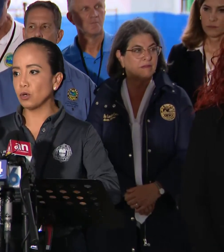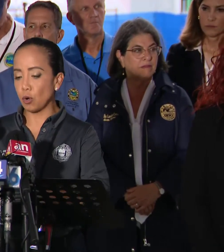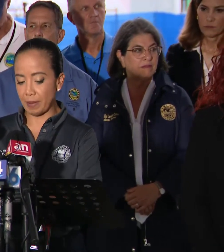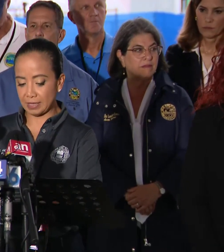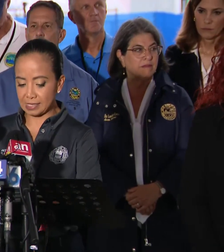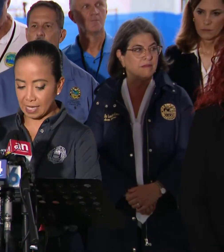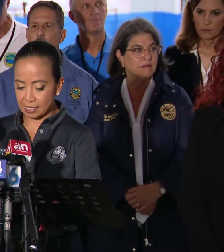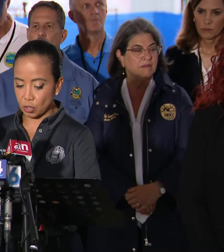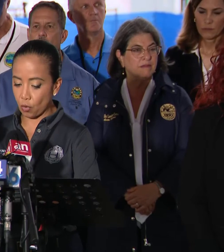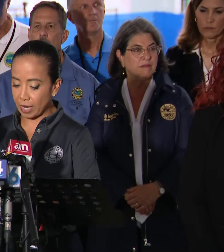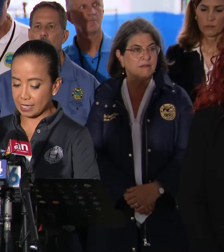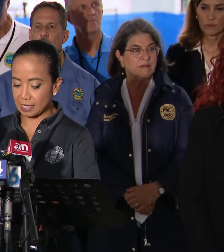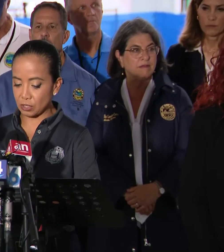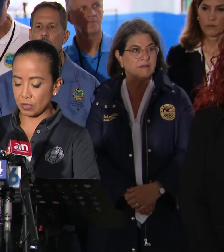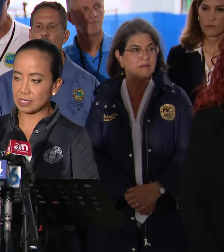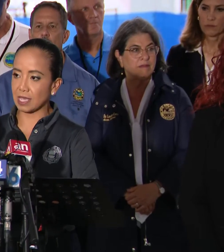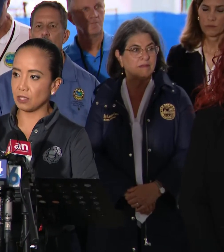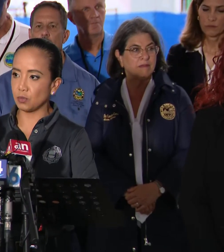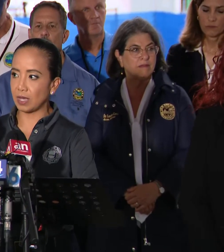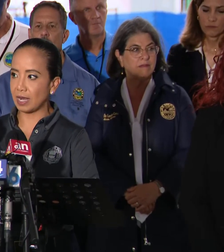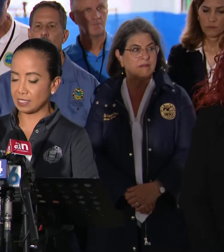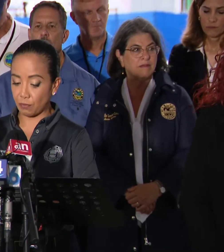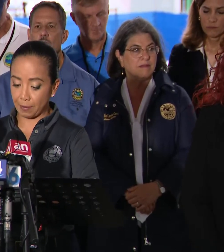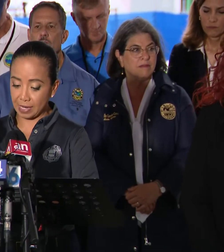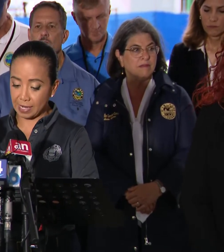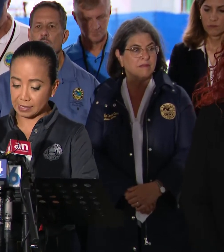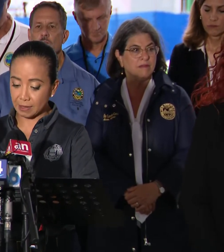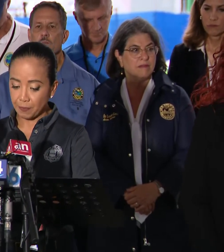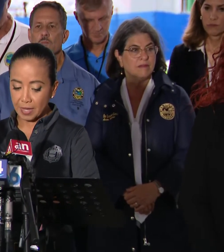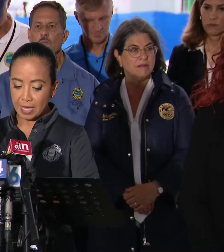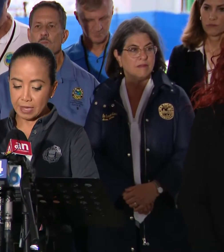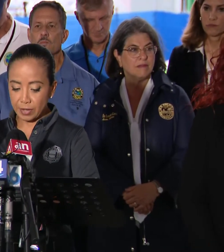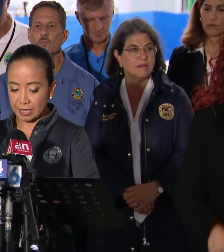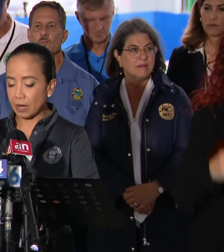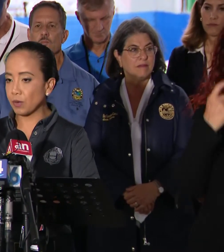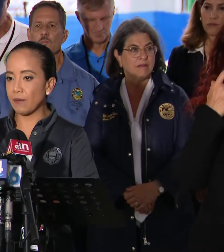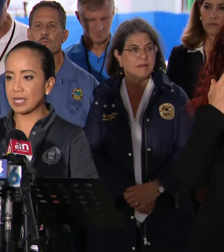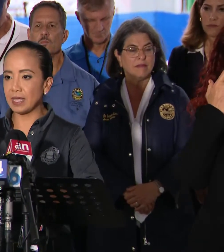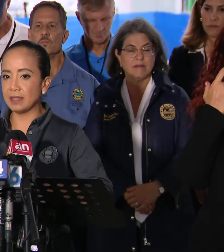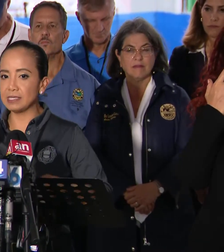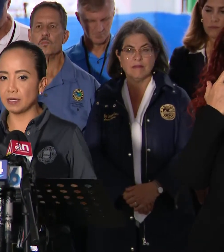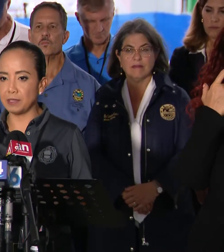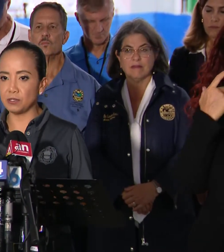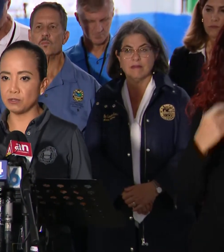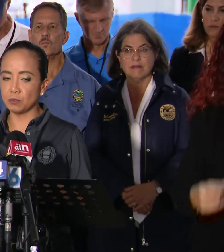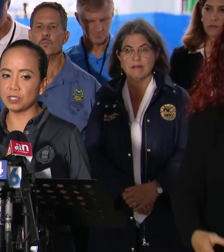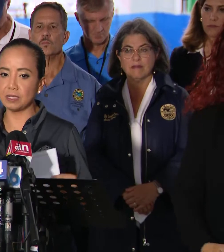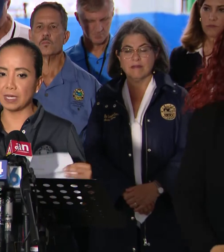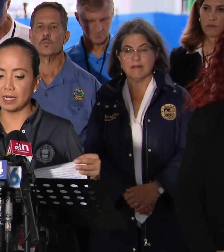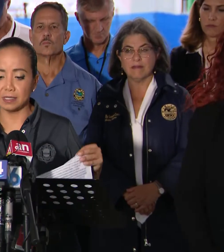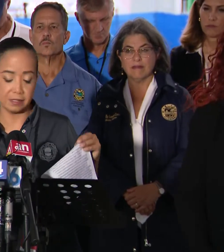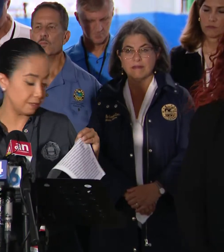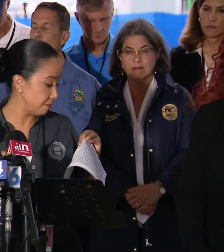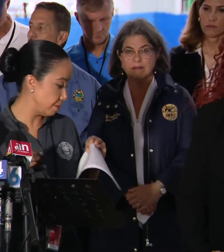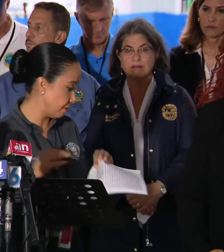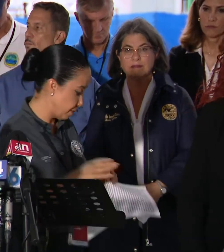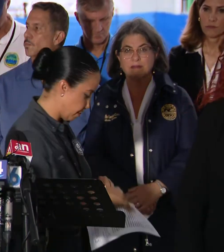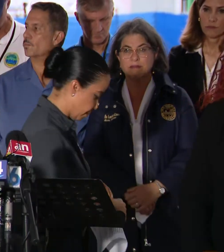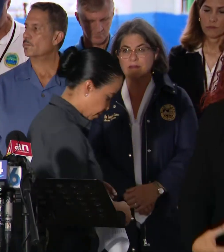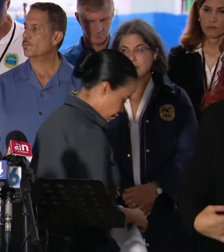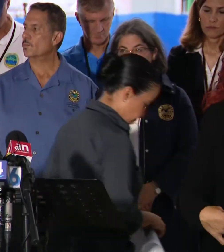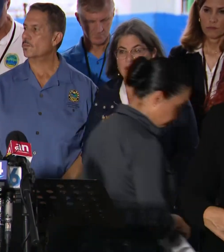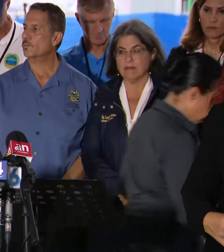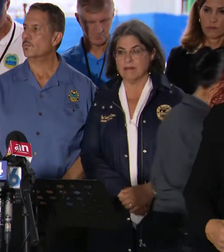este momento con 26 organizaciones que ayudan a las familias y brindan una variedad de servicios. Muchísimas gracias.